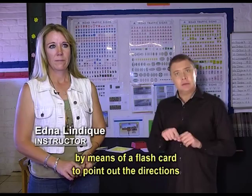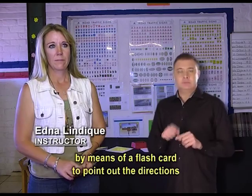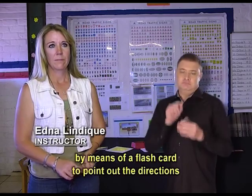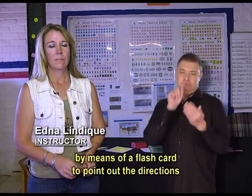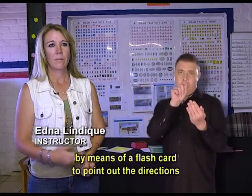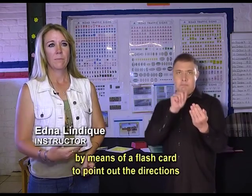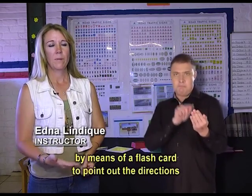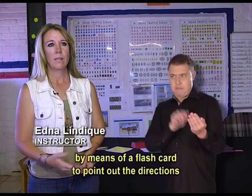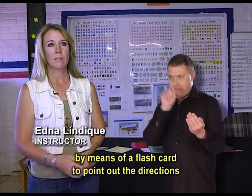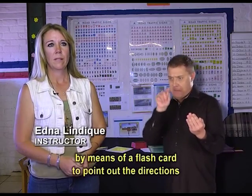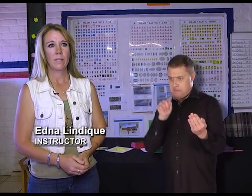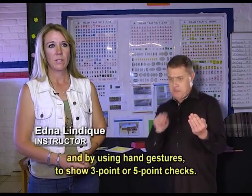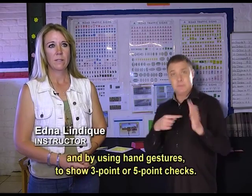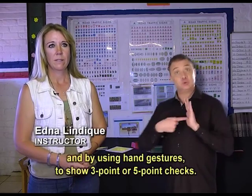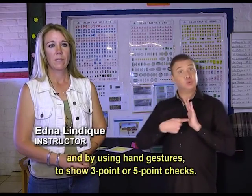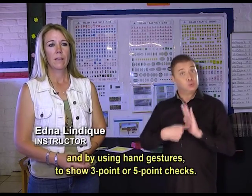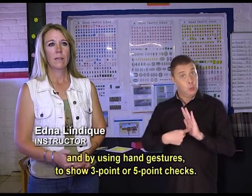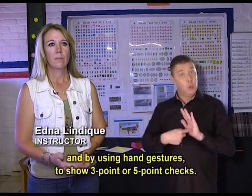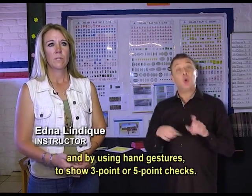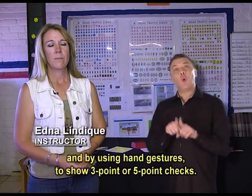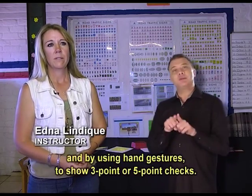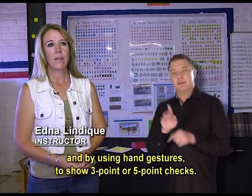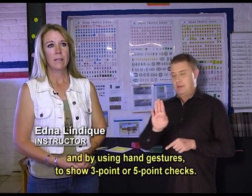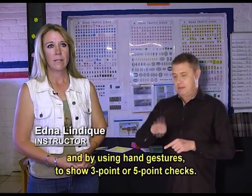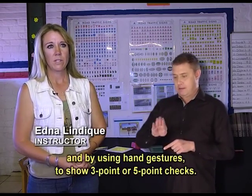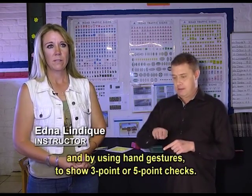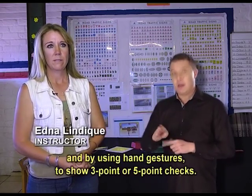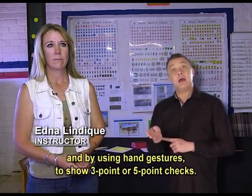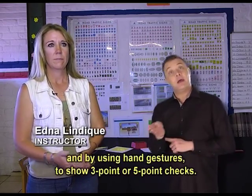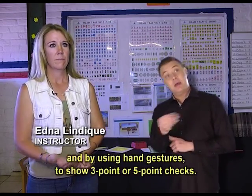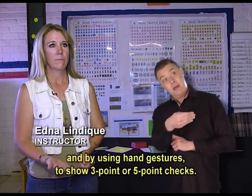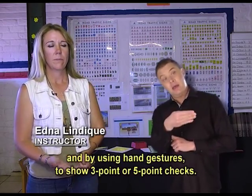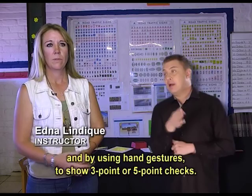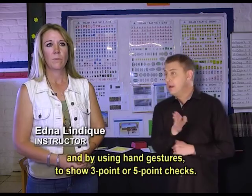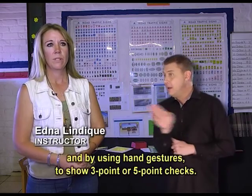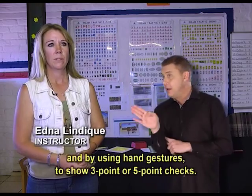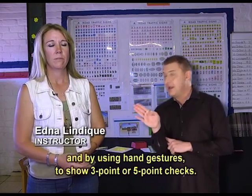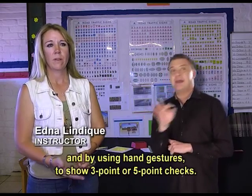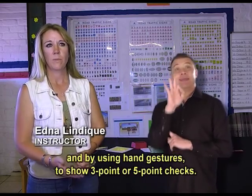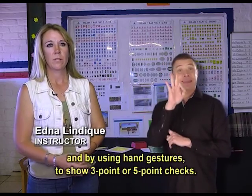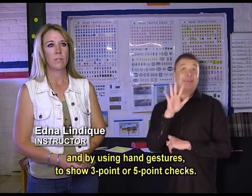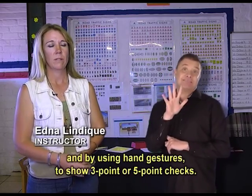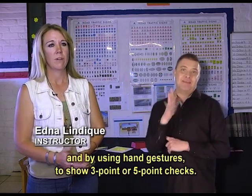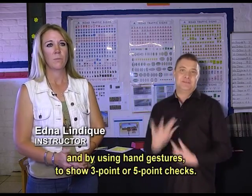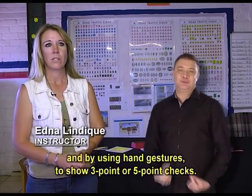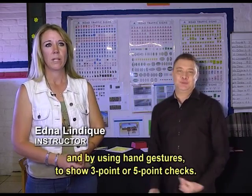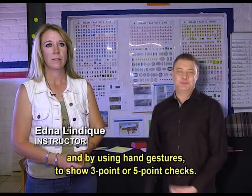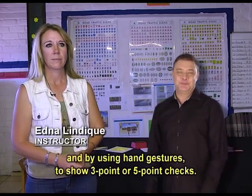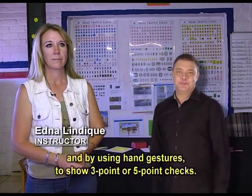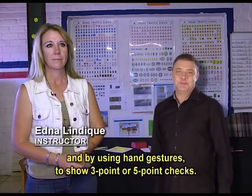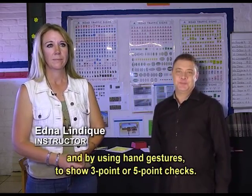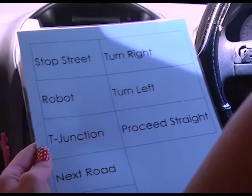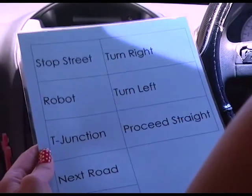flashcard that we can point out the directions, and also by means of hand gestures, 3-point turn, 5-point turn, and 5-point